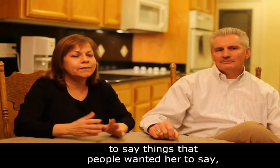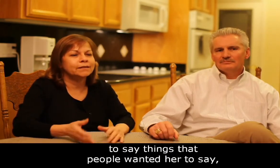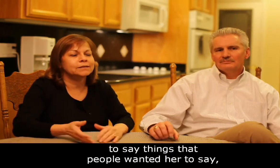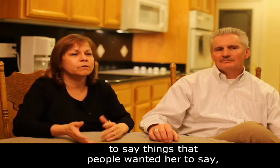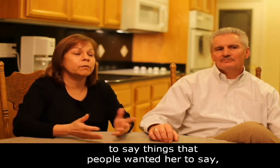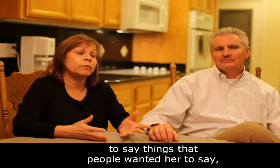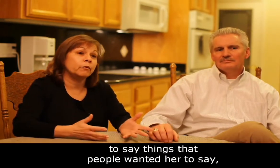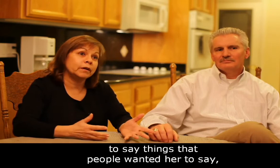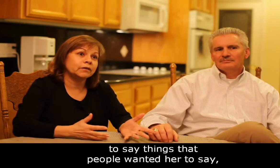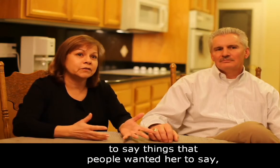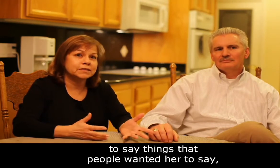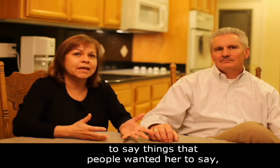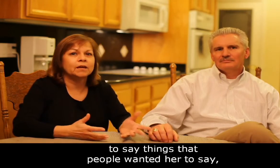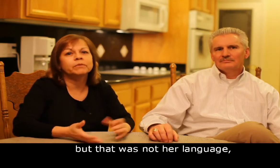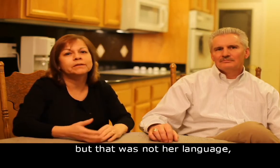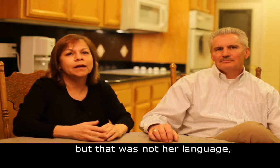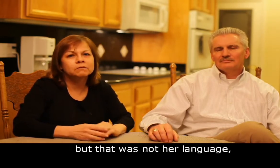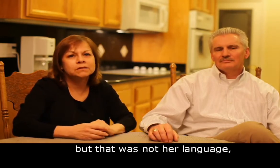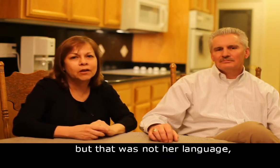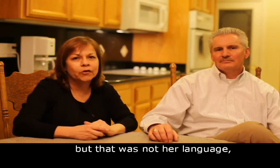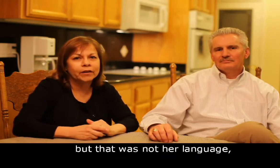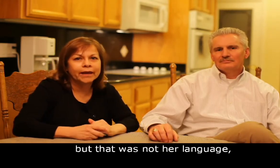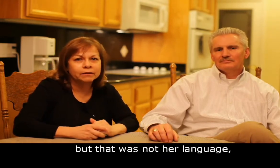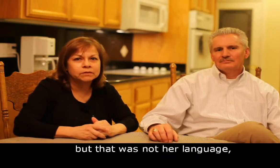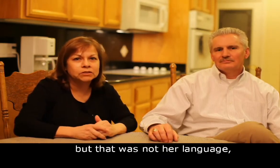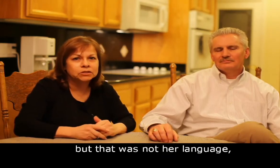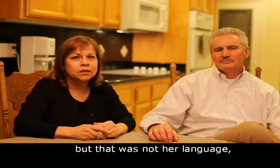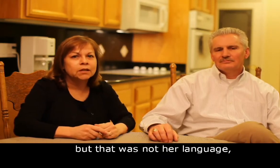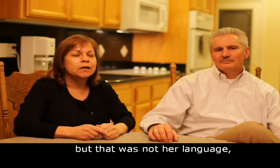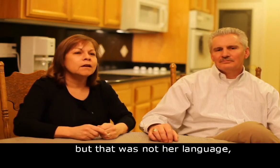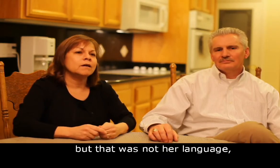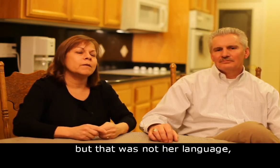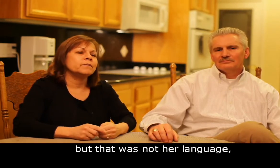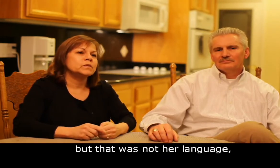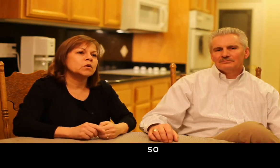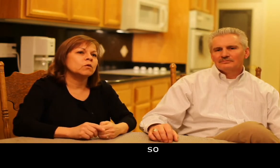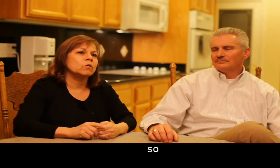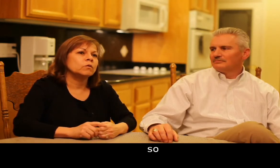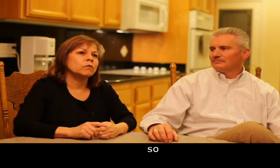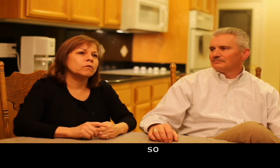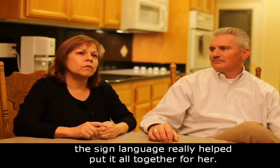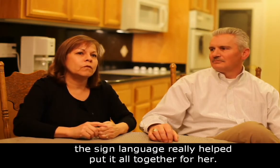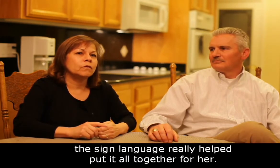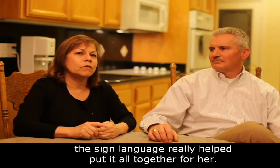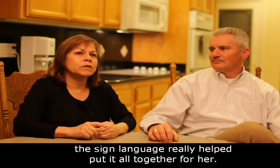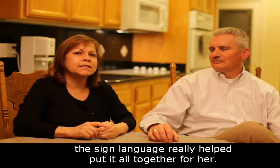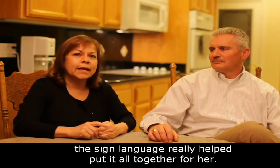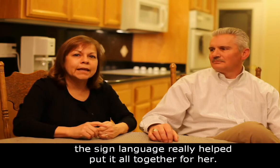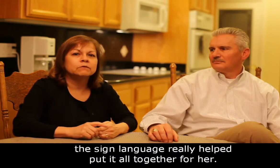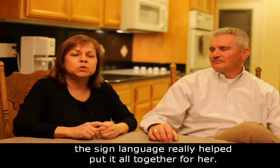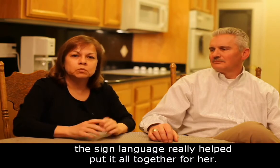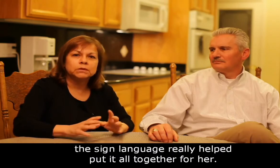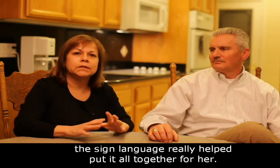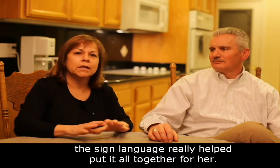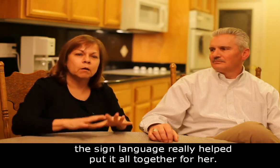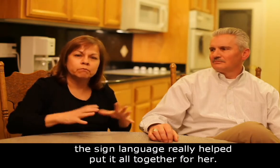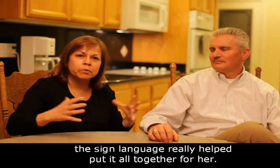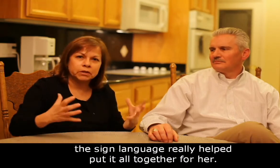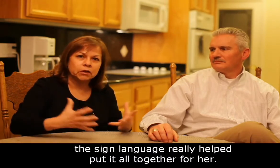things the way people wanted her to say, but that was not her language. So the sign language really helped put it all